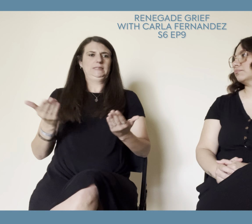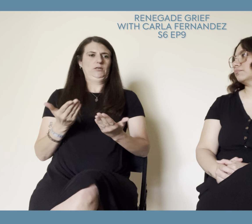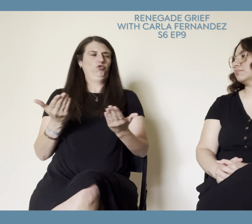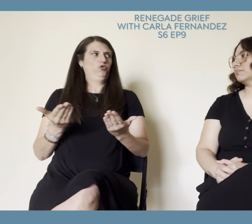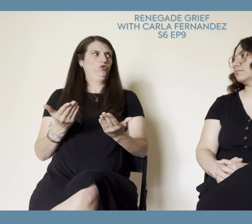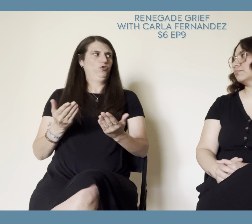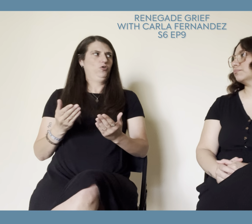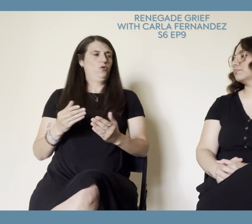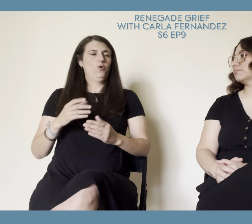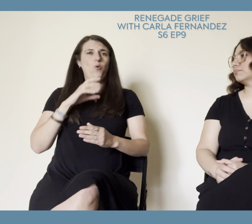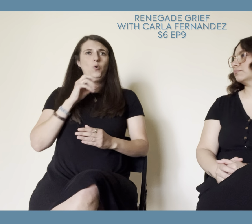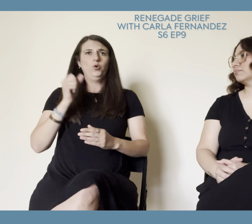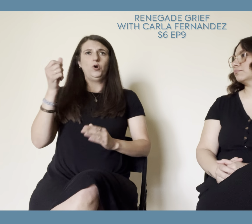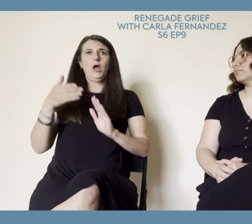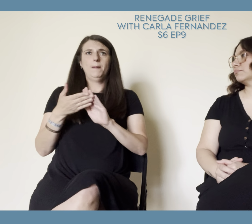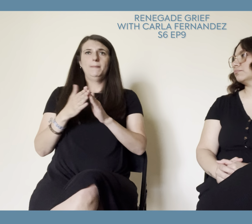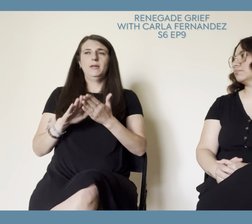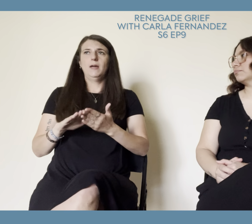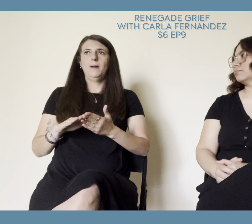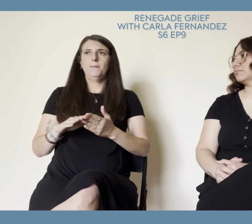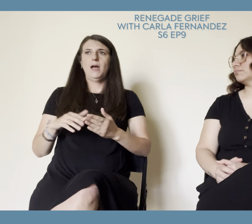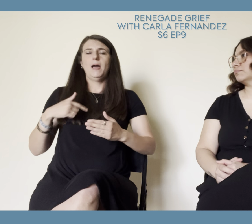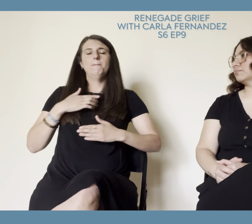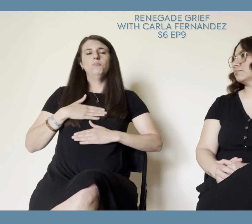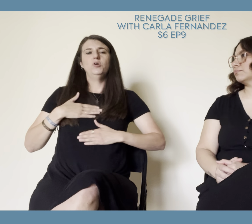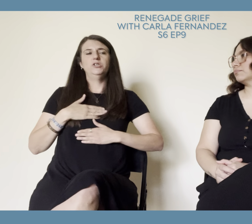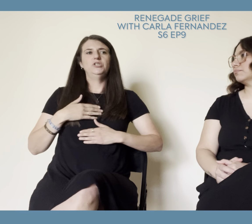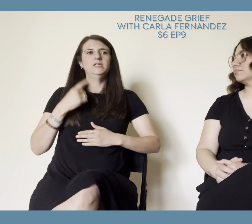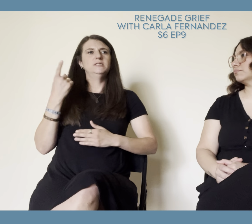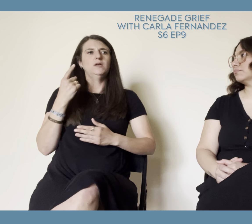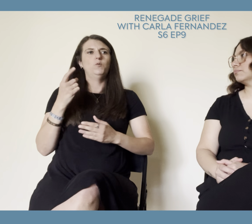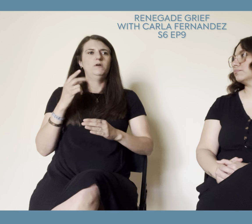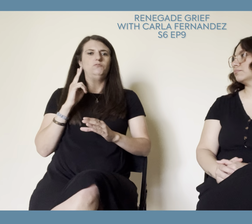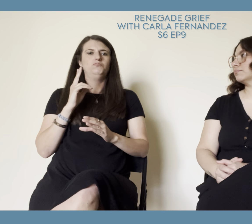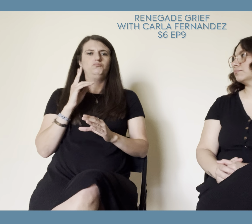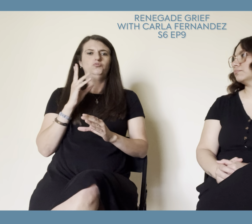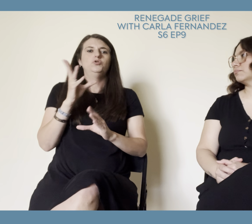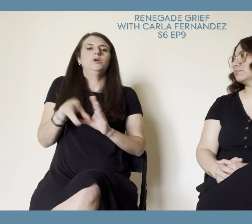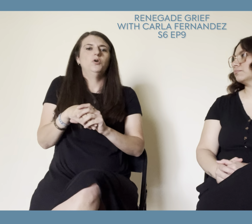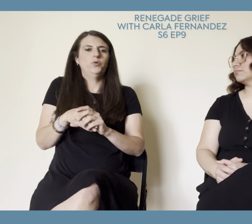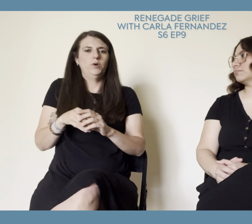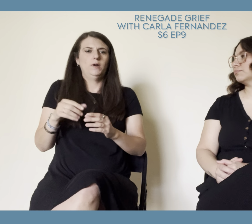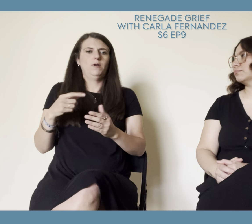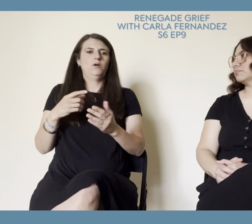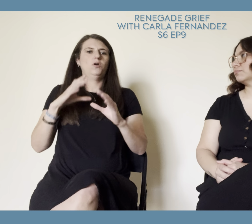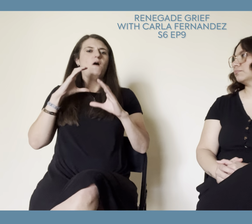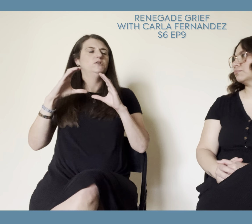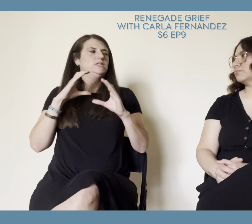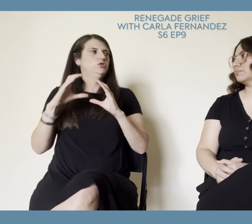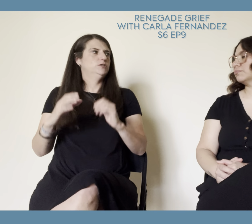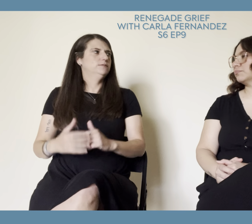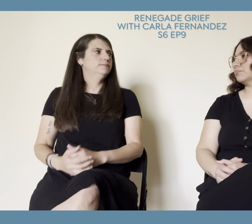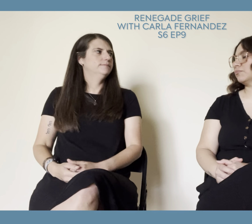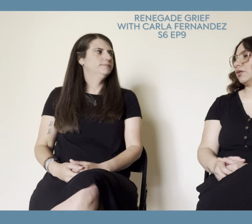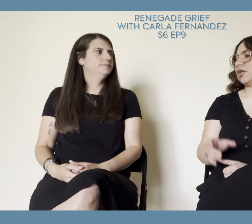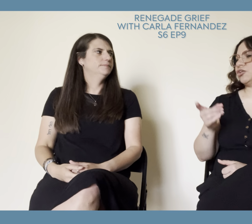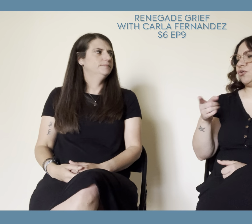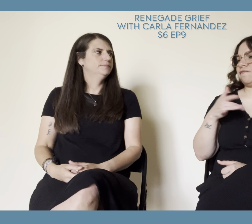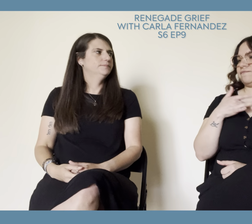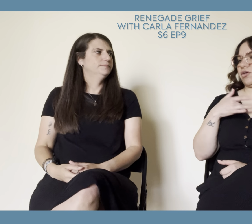more I appreciate someone's ability to really be in conversation in the way that he could. What did you feel was specific and unique about losing a